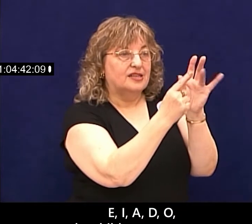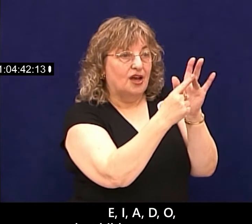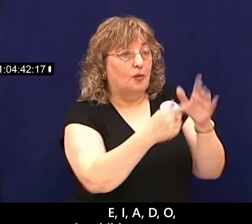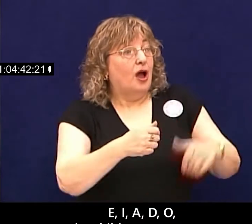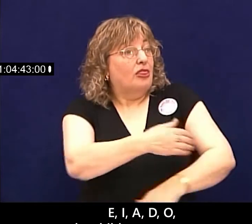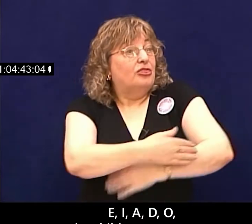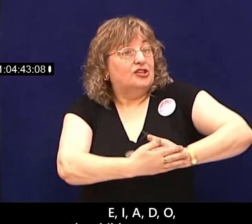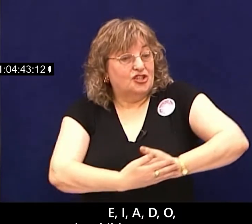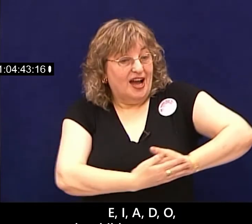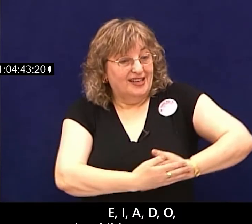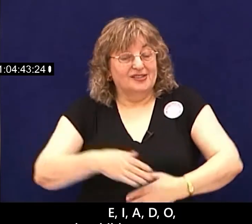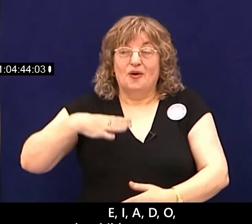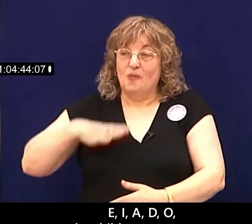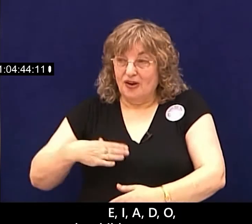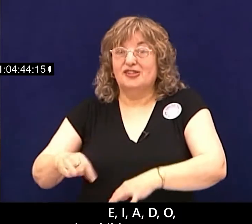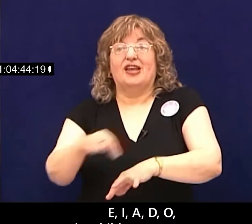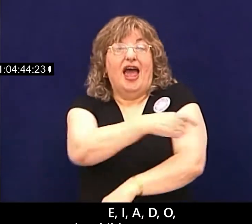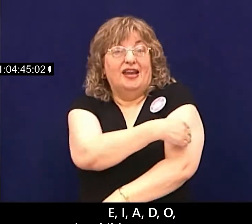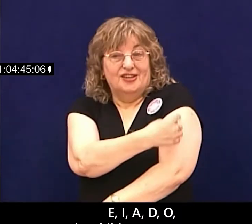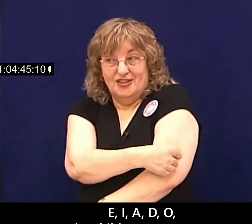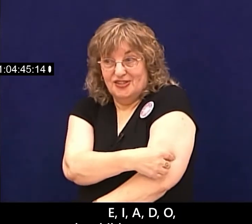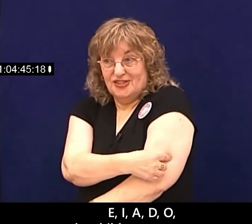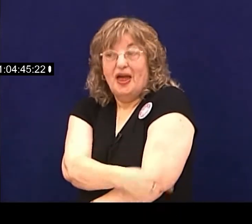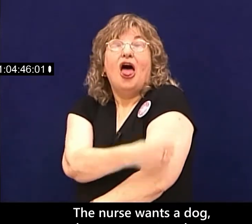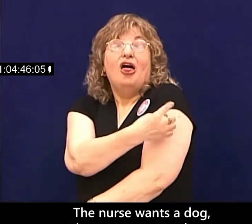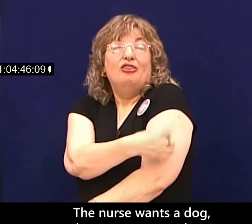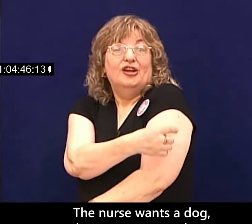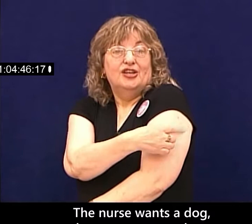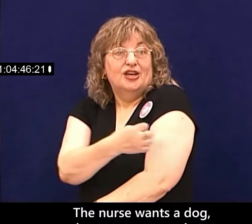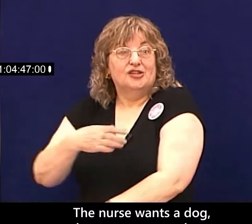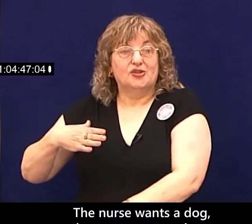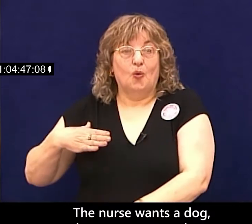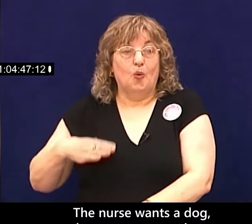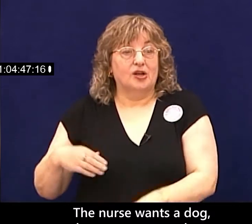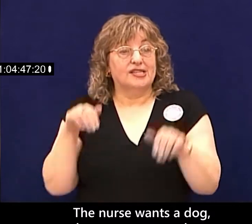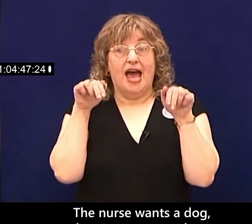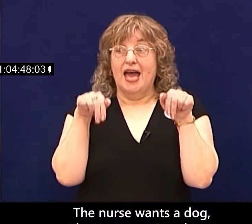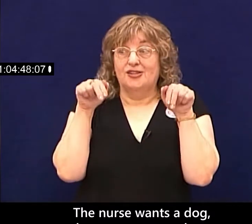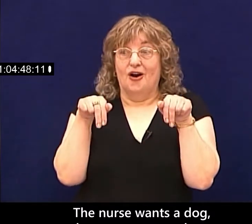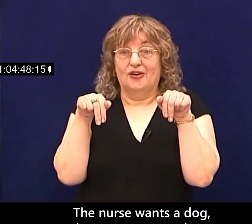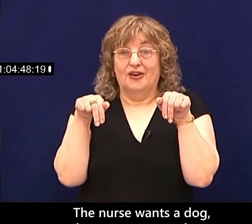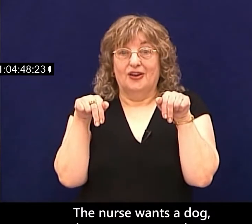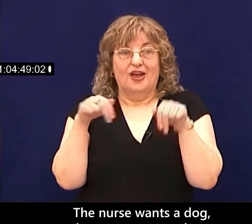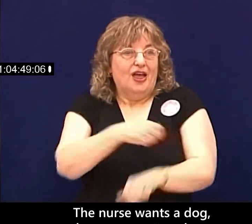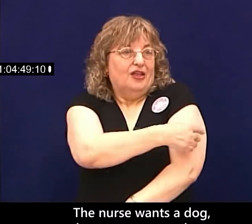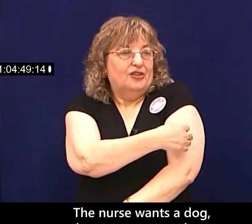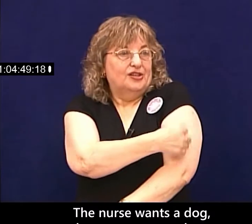E-I-A-D-O, the child wants a nurse. The nurse wants a dog. The